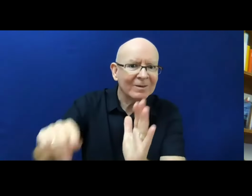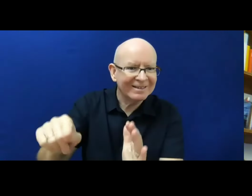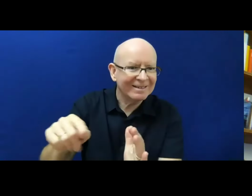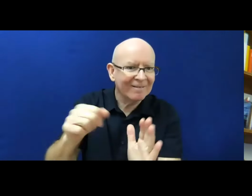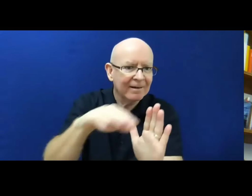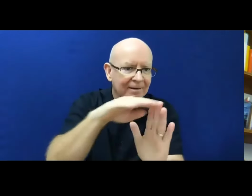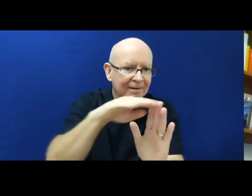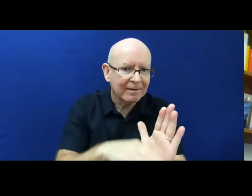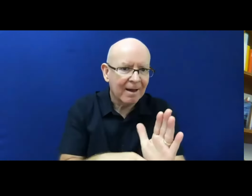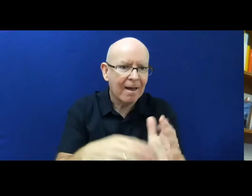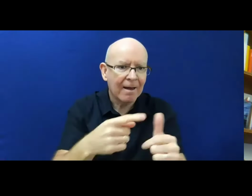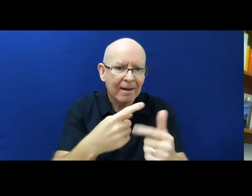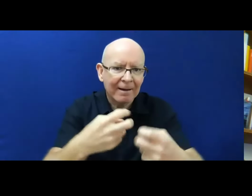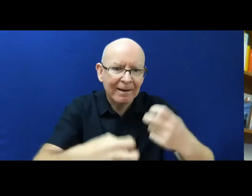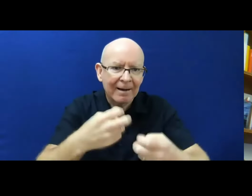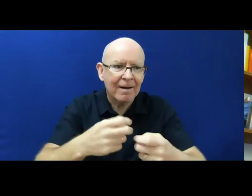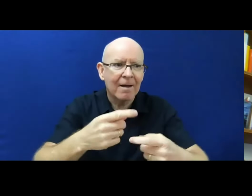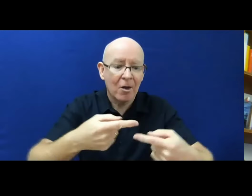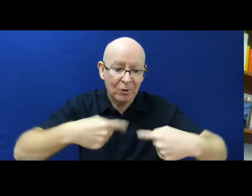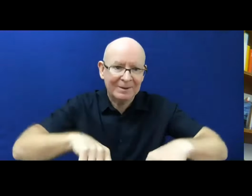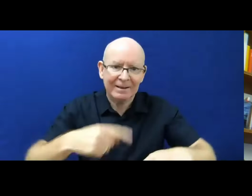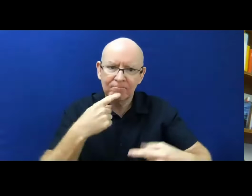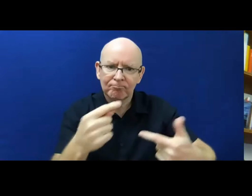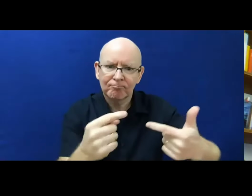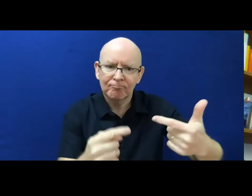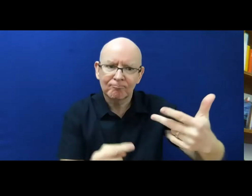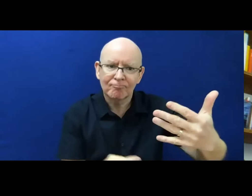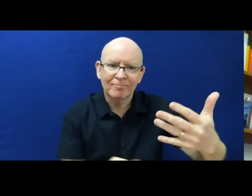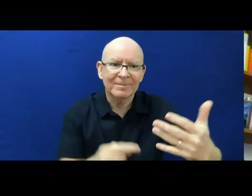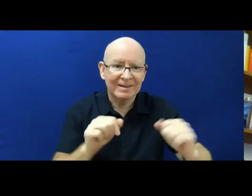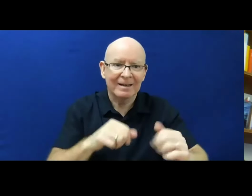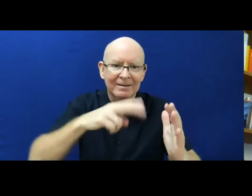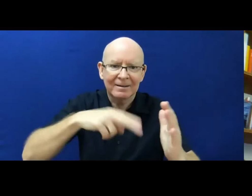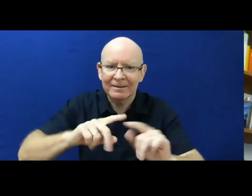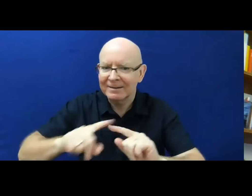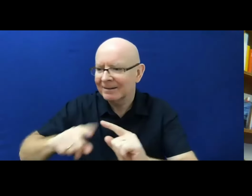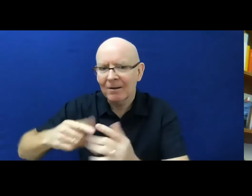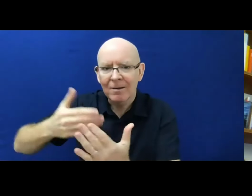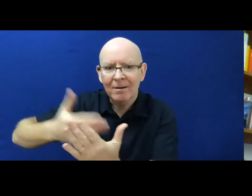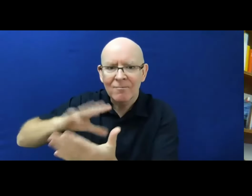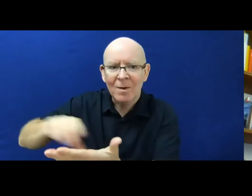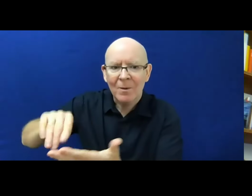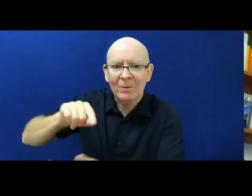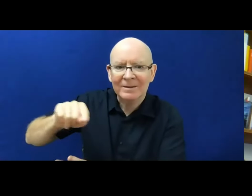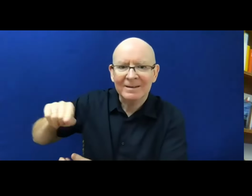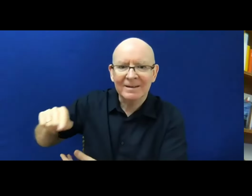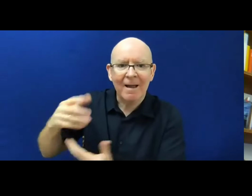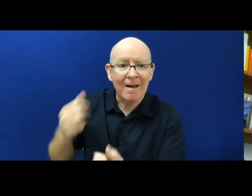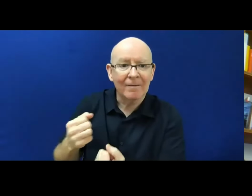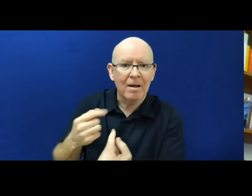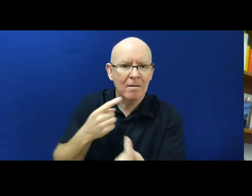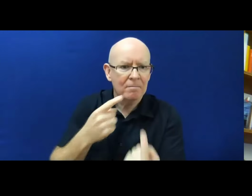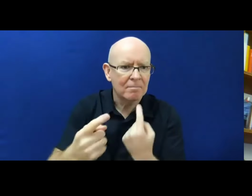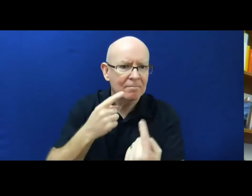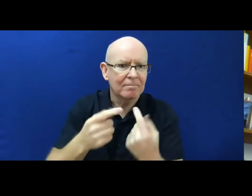concrete recommendations to the government, and they needed to address the most sincere issues. And so that